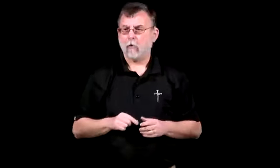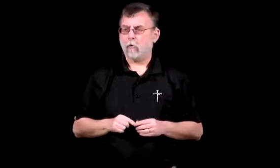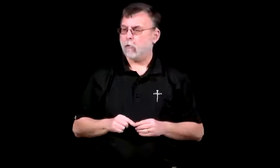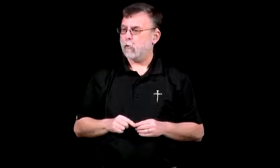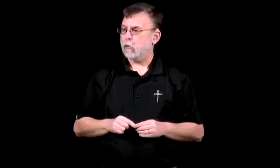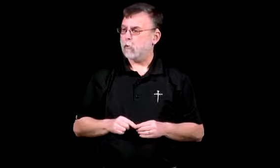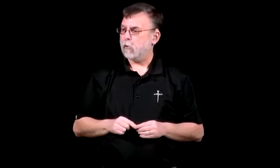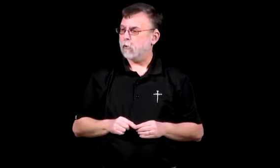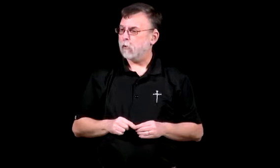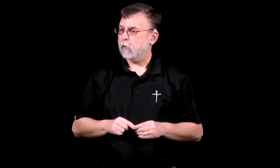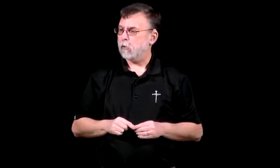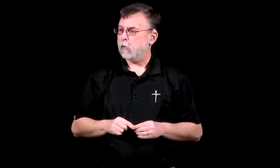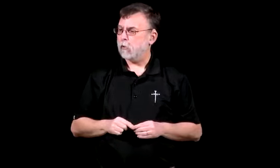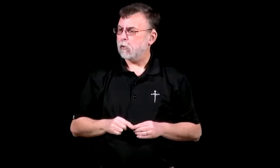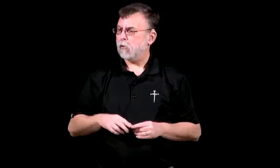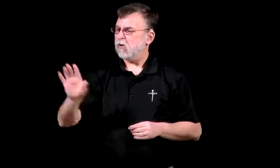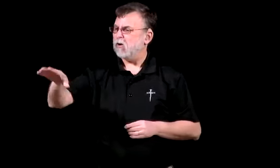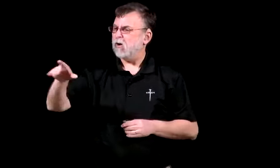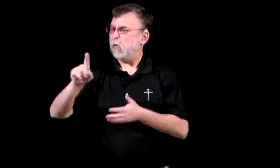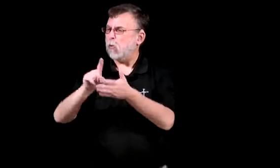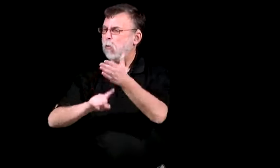He sent him down to us.